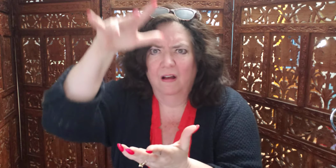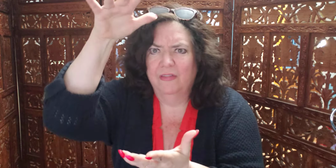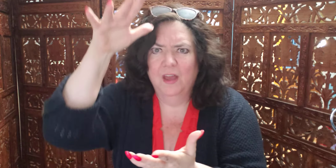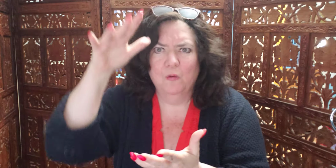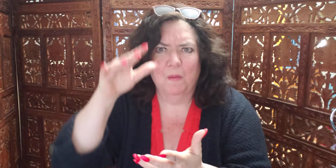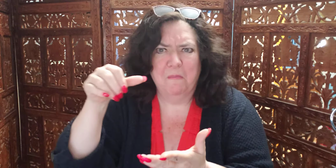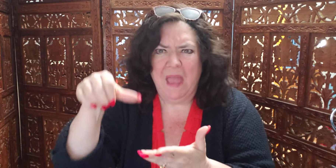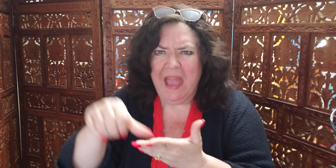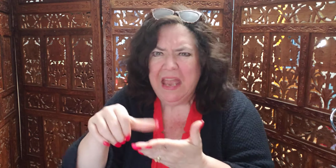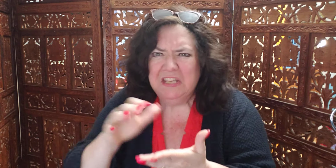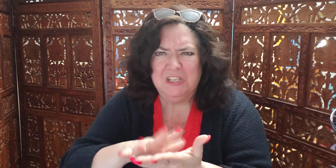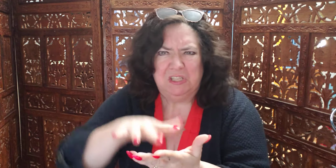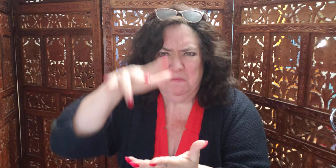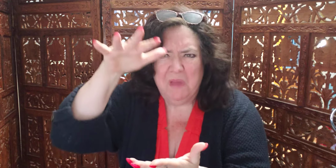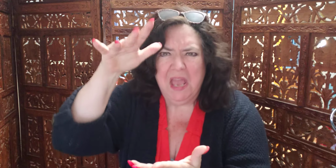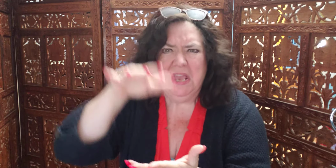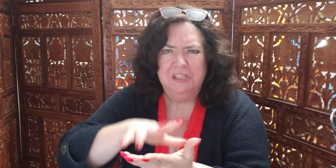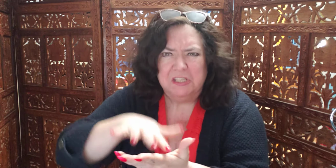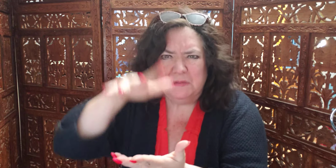There were pages and pages and